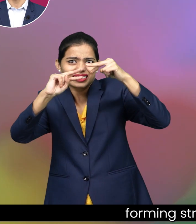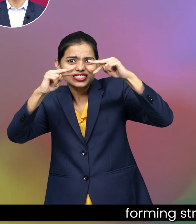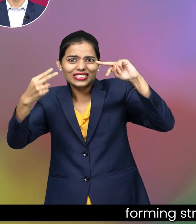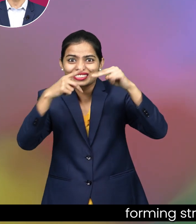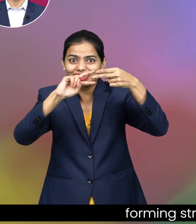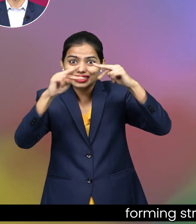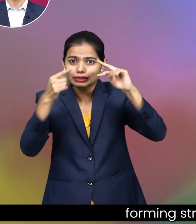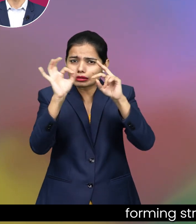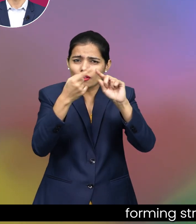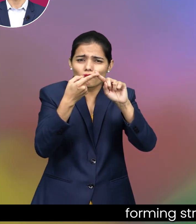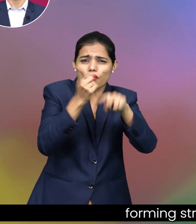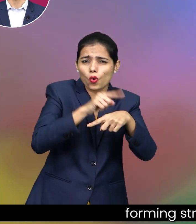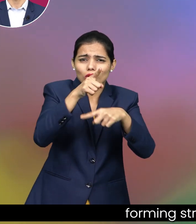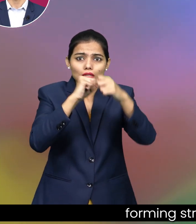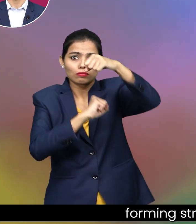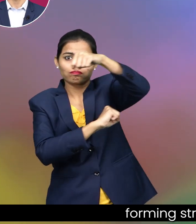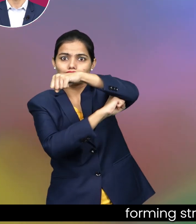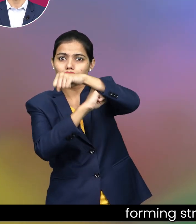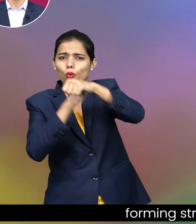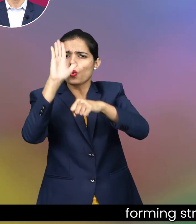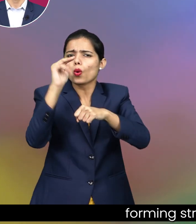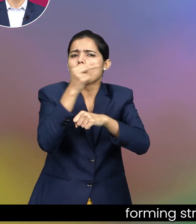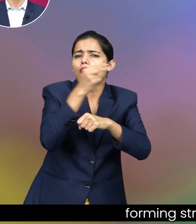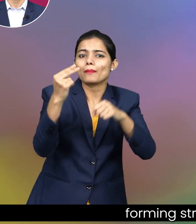called tetrads.